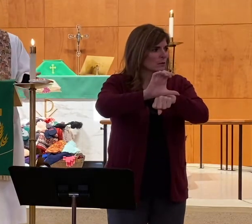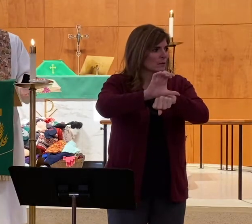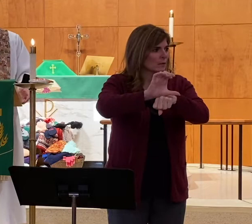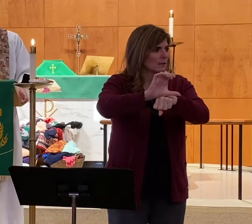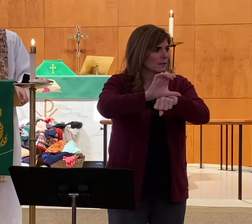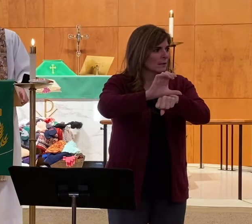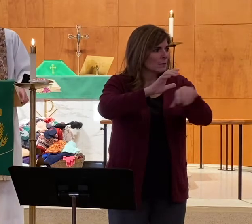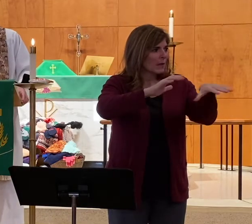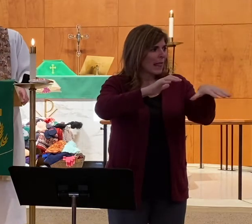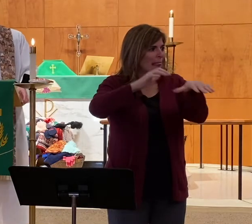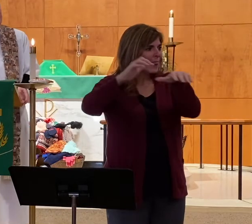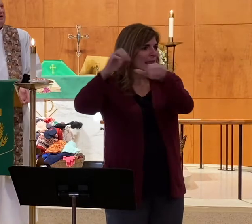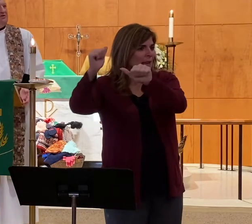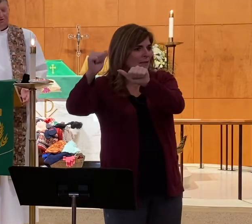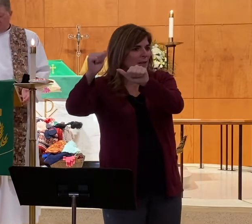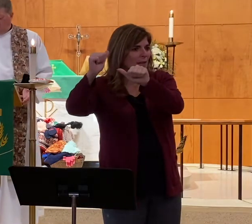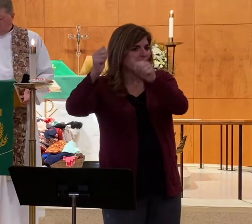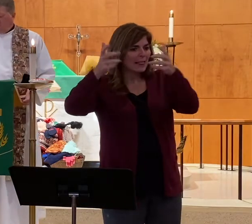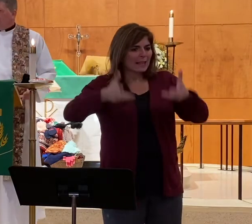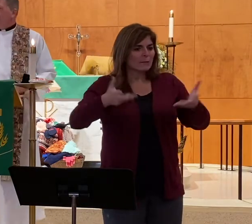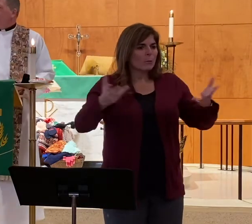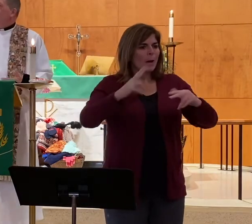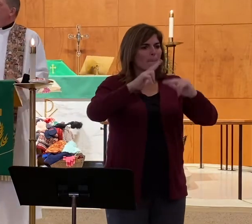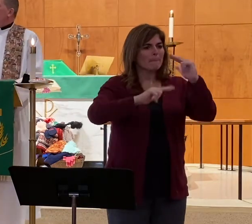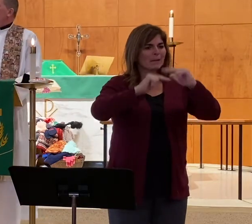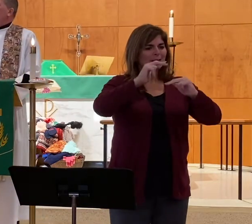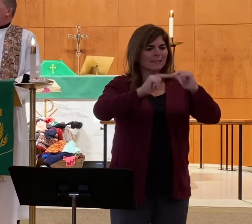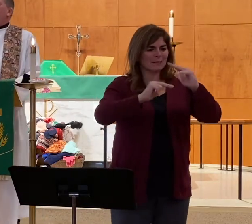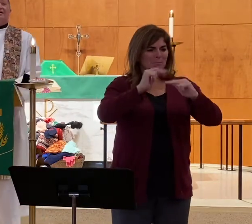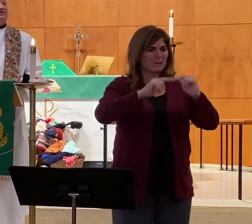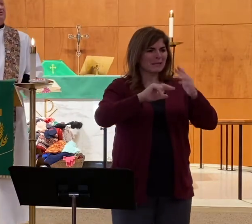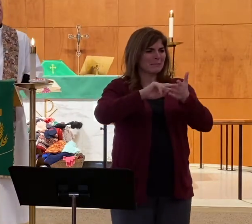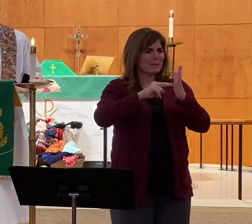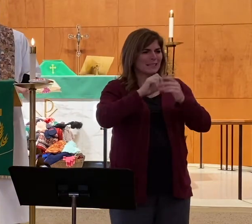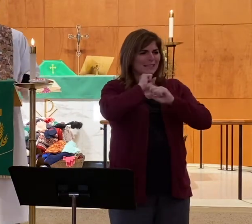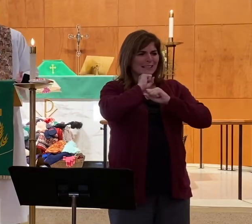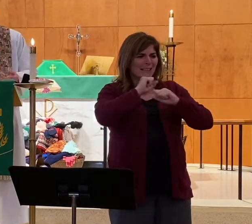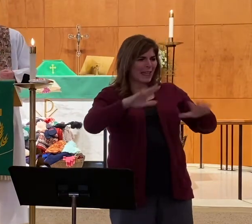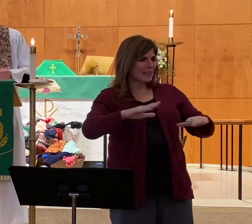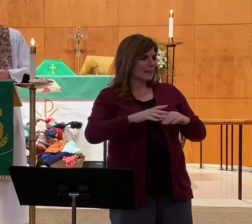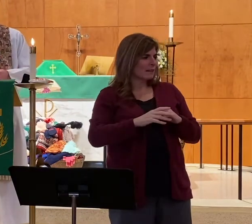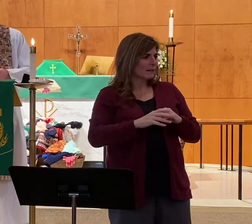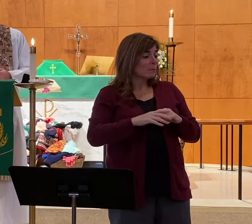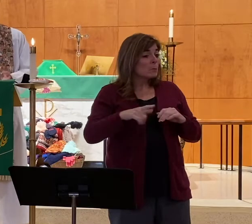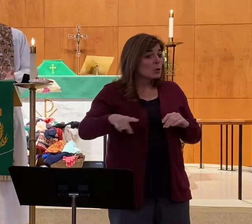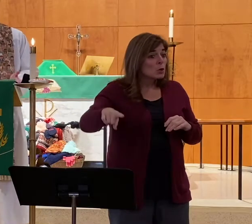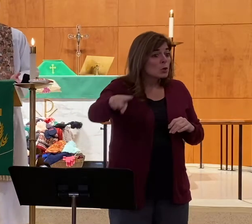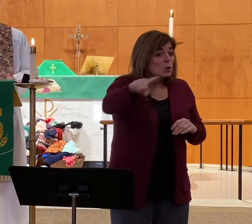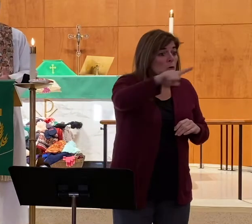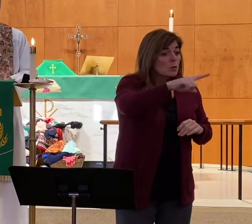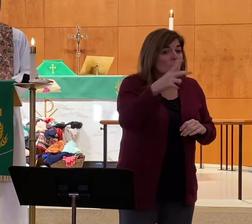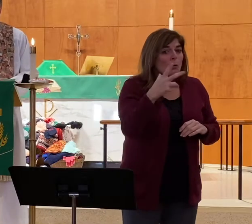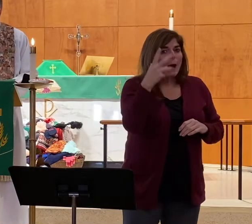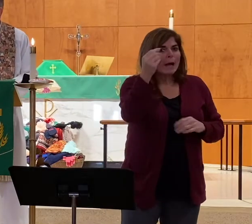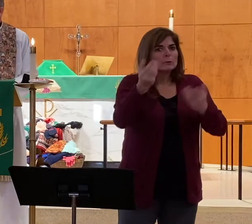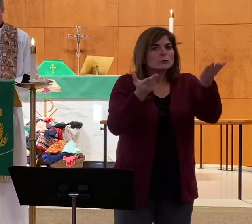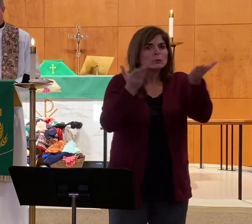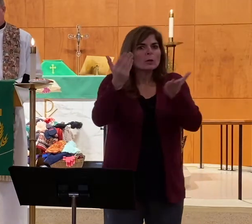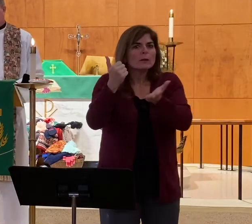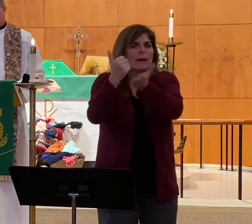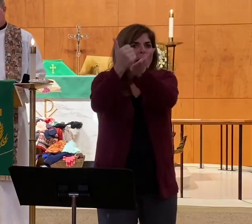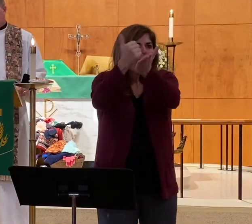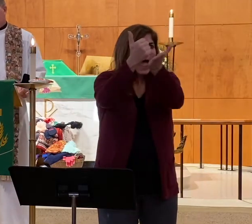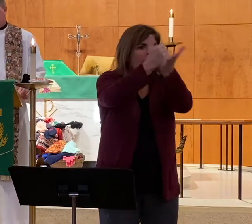leaving here, going out into the world to serve God and your neighbor in your everyday